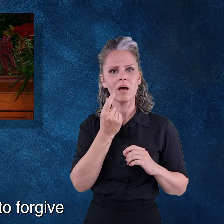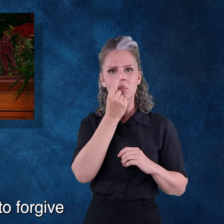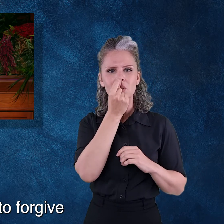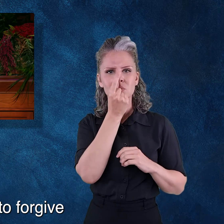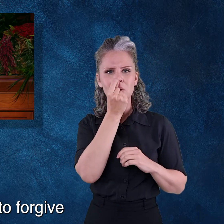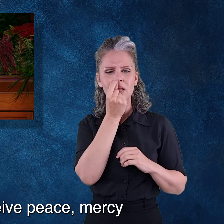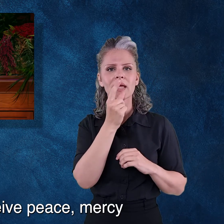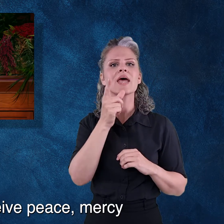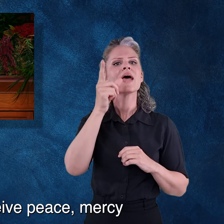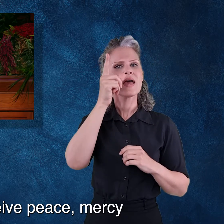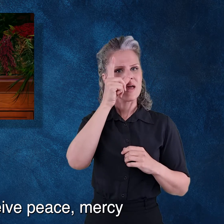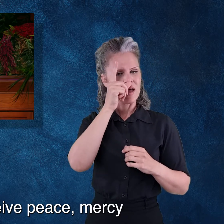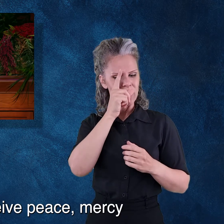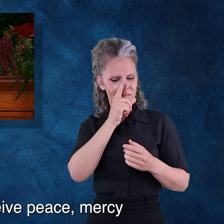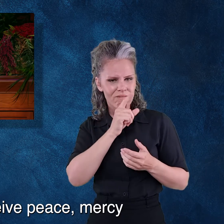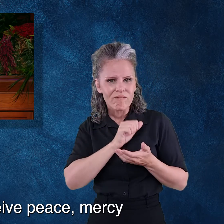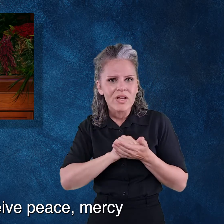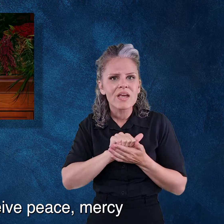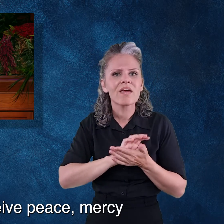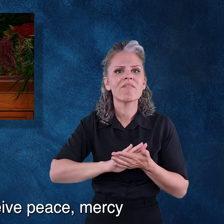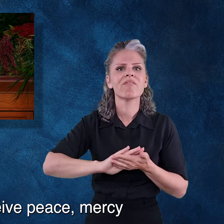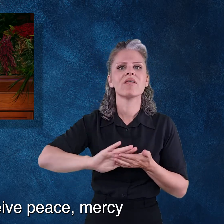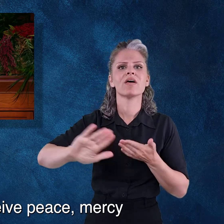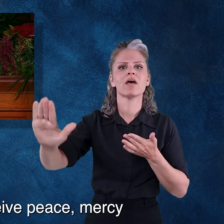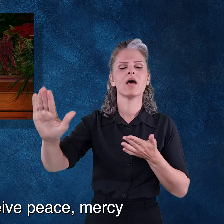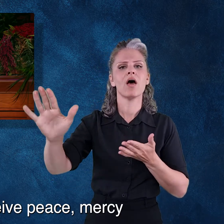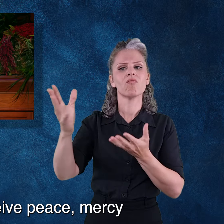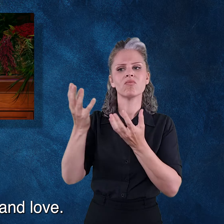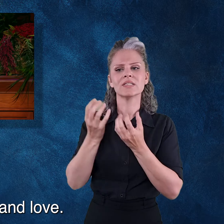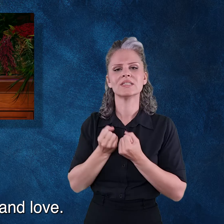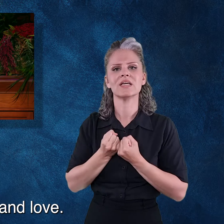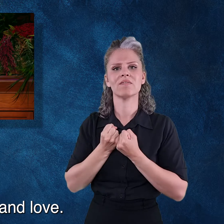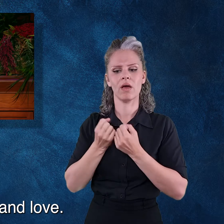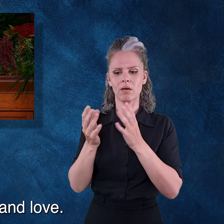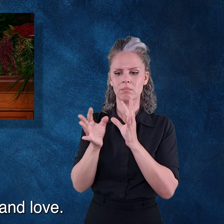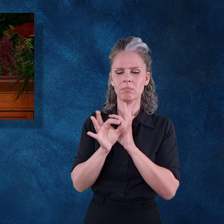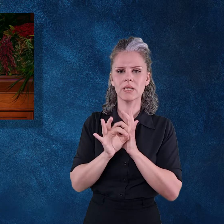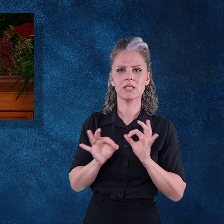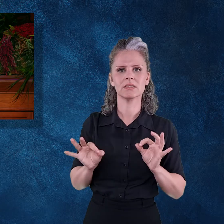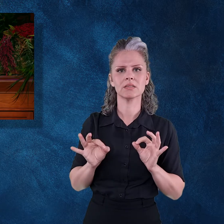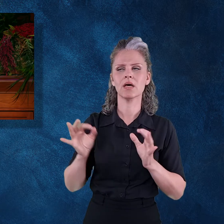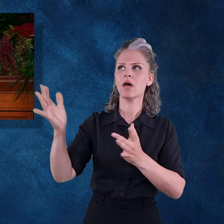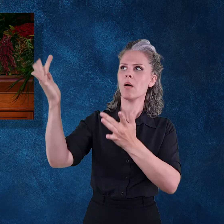and receive peace, mercy, and love.